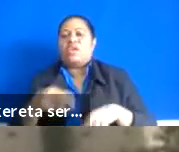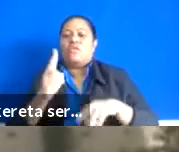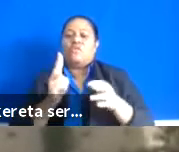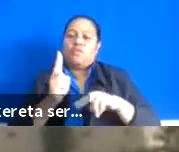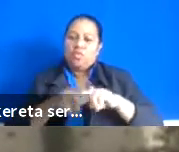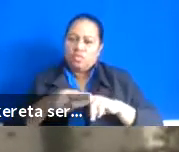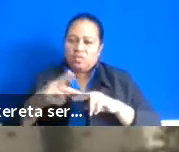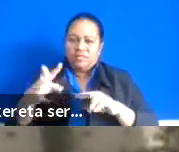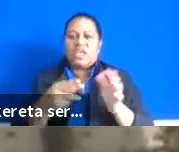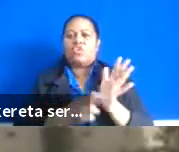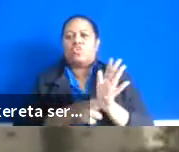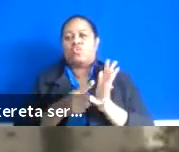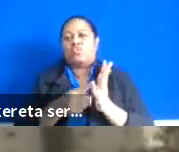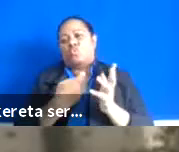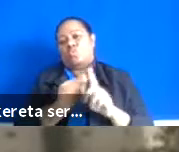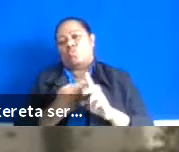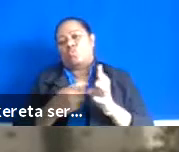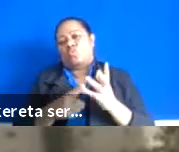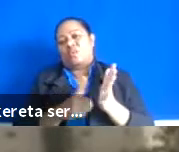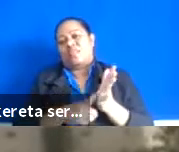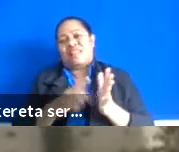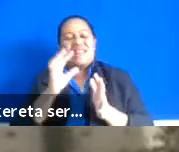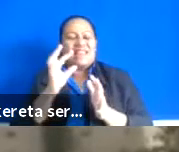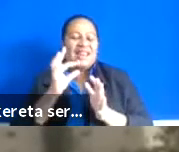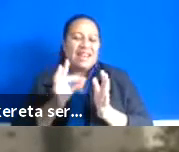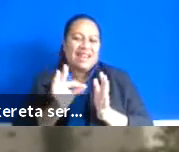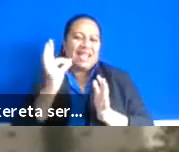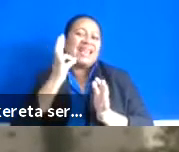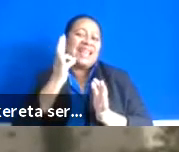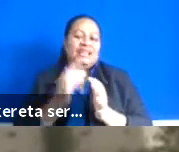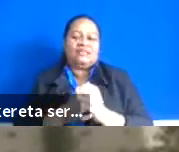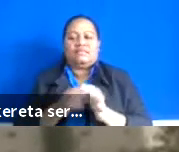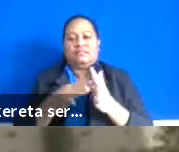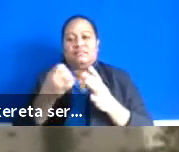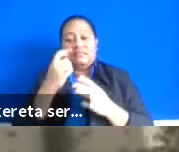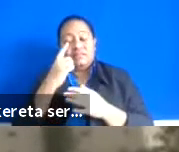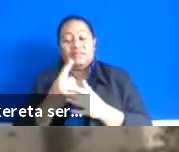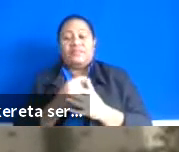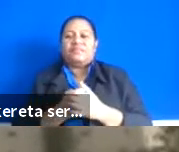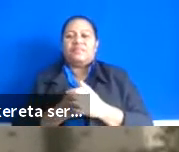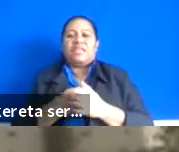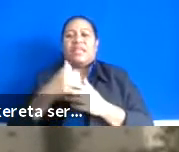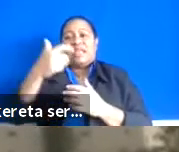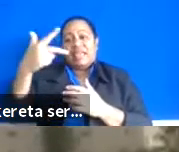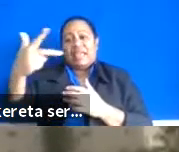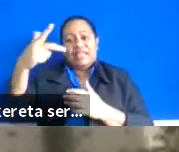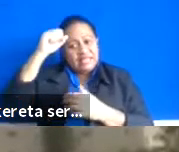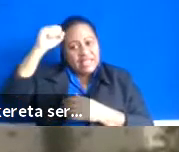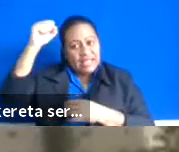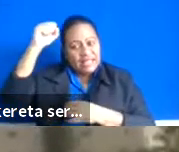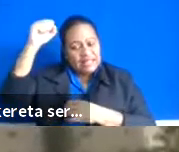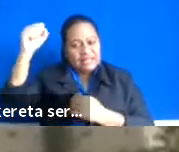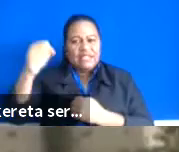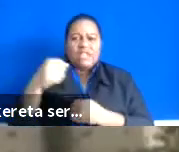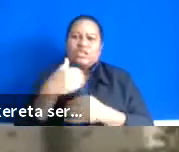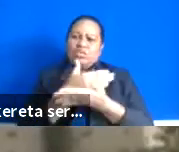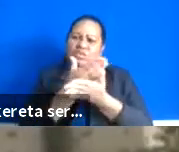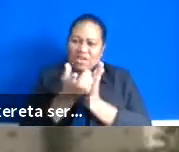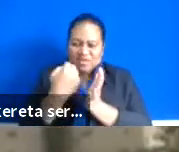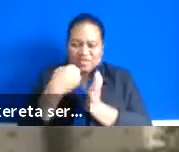Of these eight island communities, eight elders were identified to share with us their